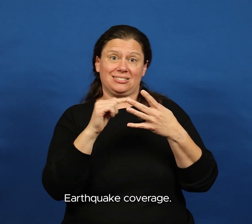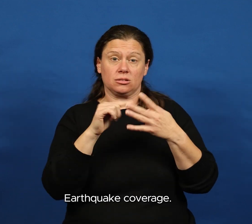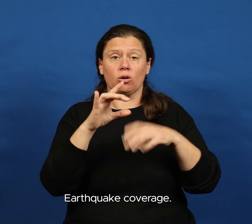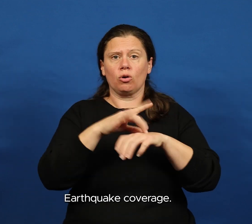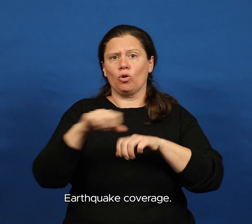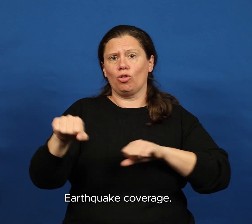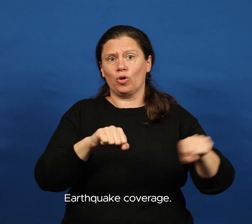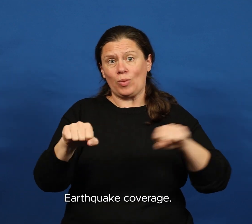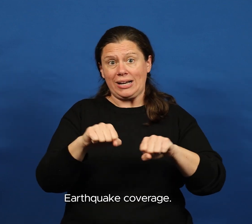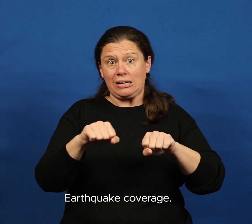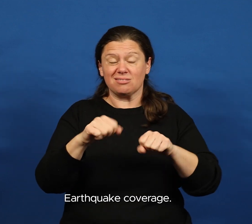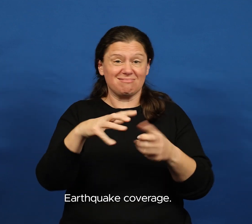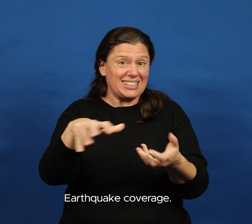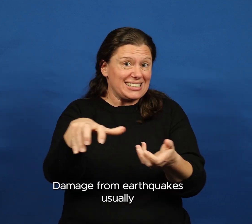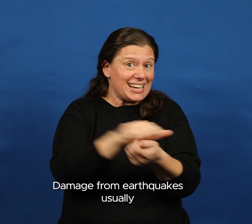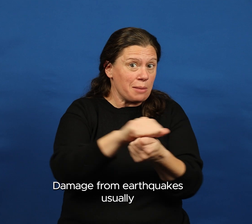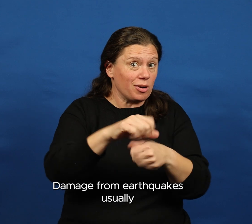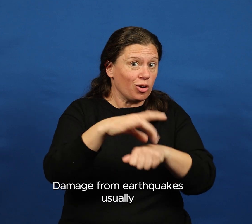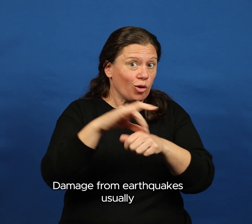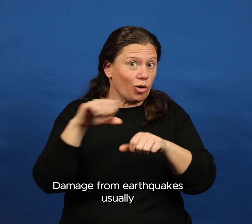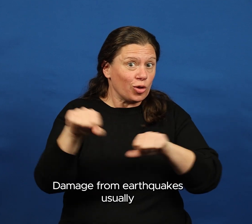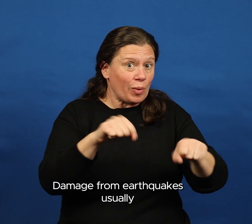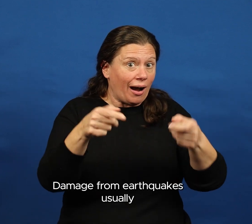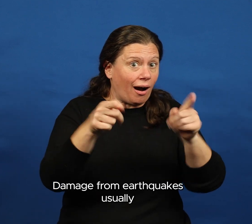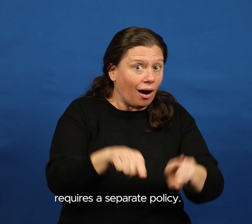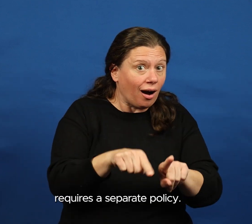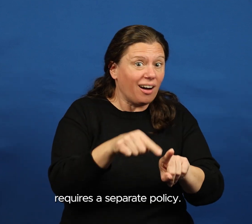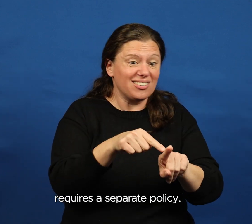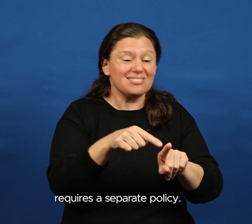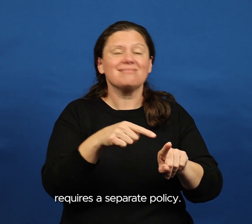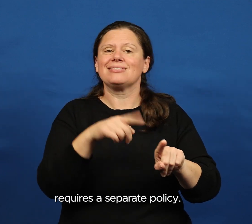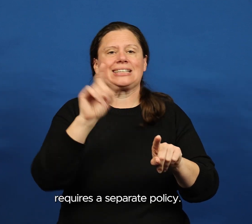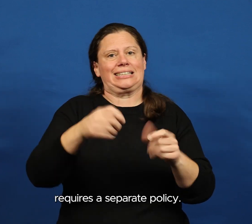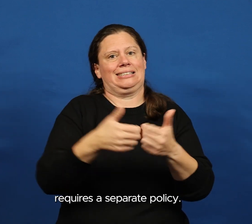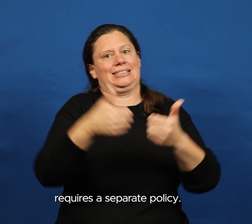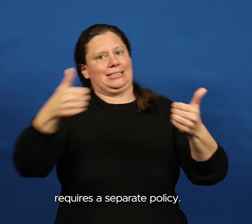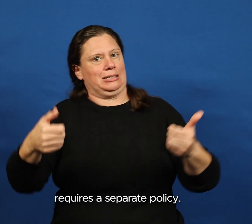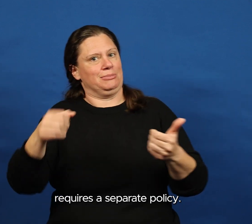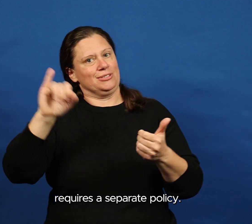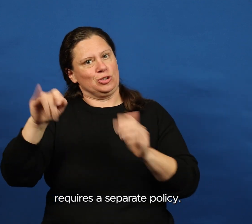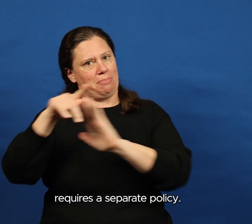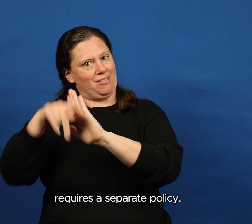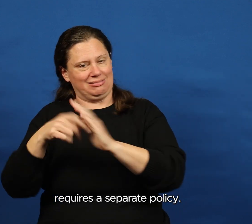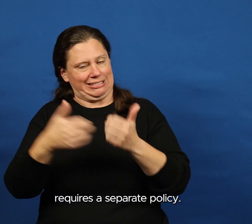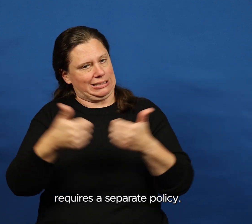Earthquake coverage. Damage from earthquakes usually requires a separate policy.